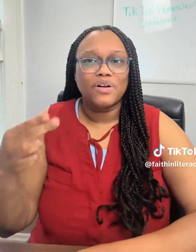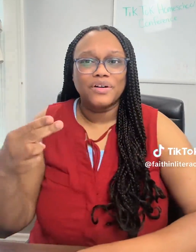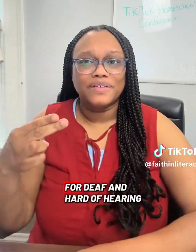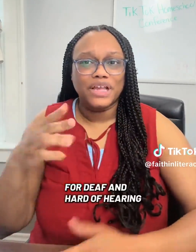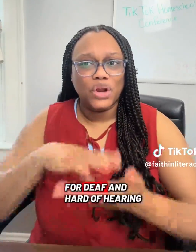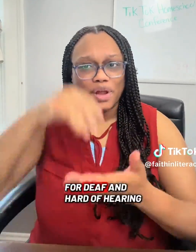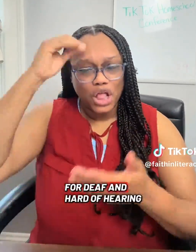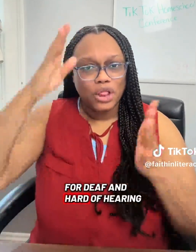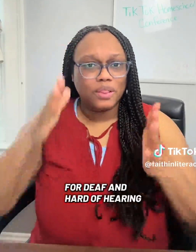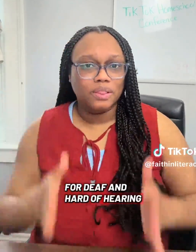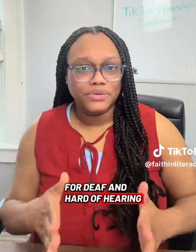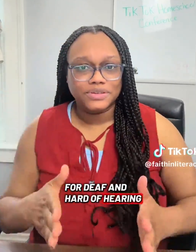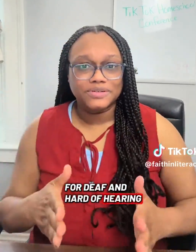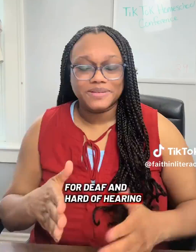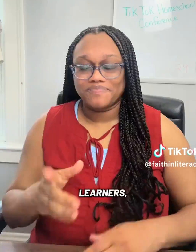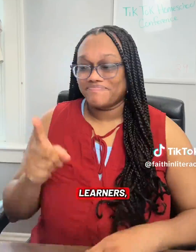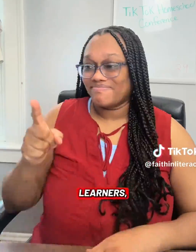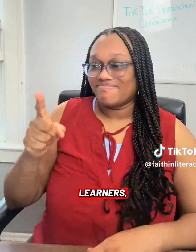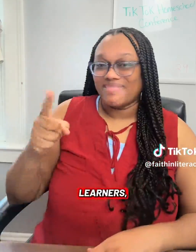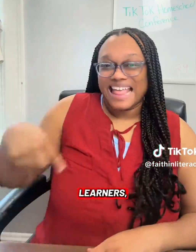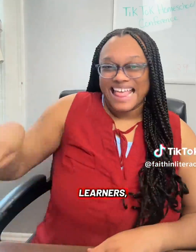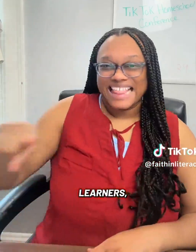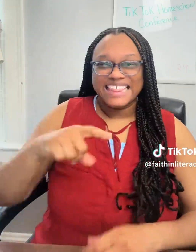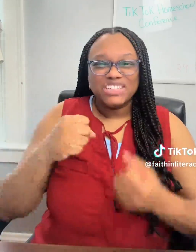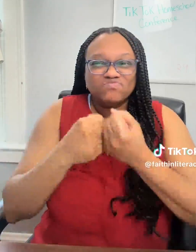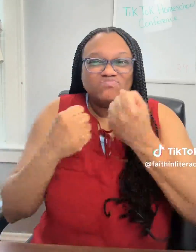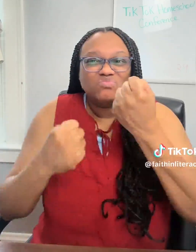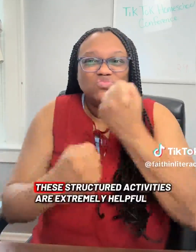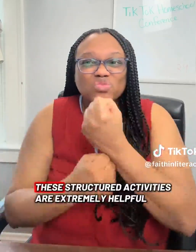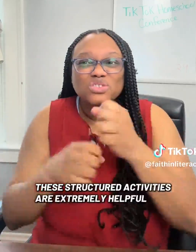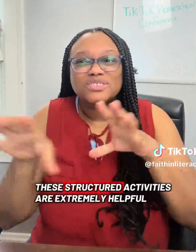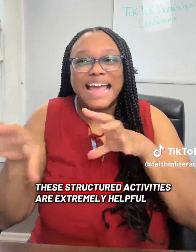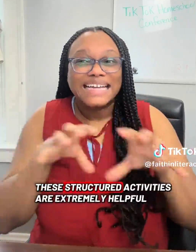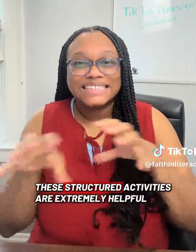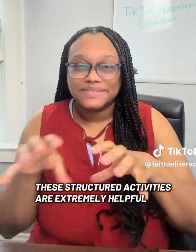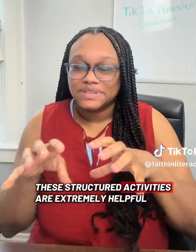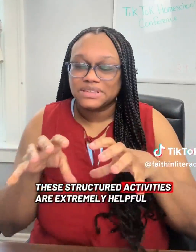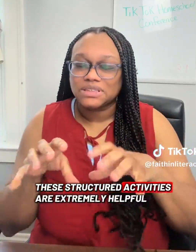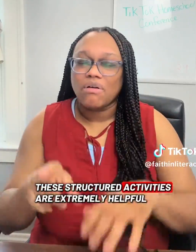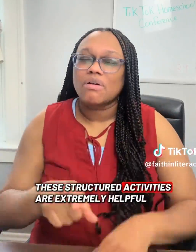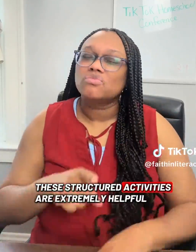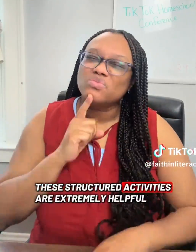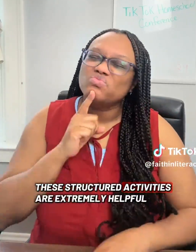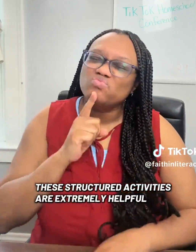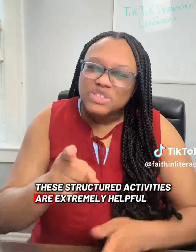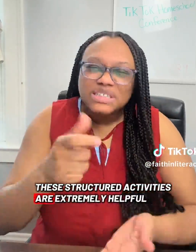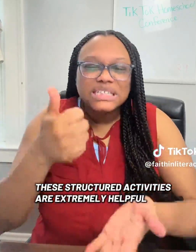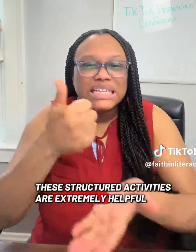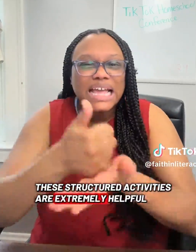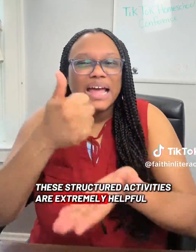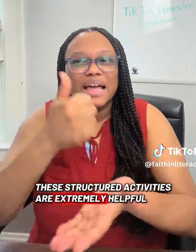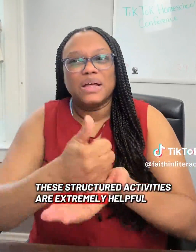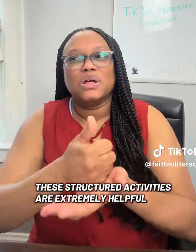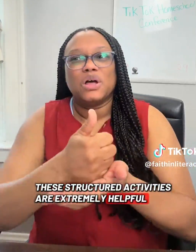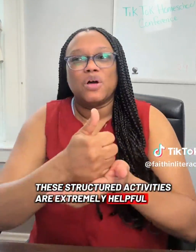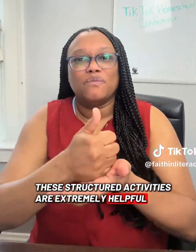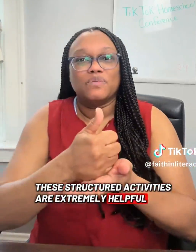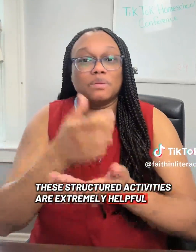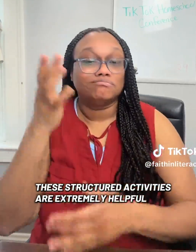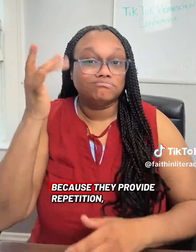For deaf and hard of hearing learners, these structured activities are extremely helpful